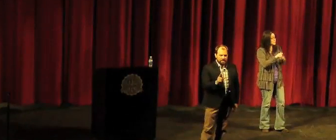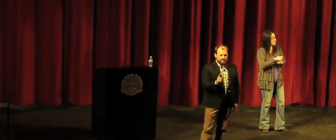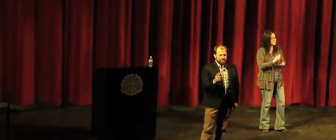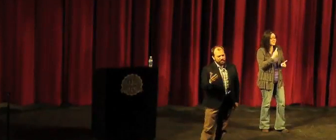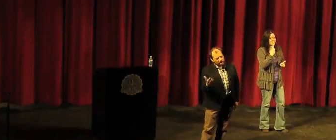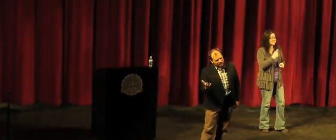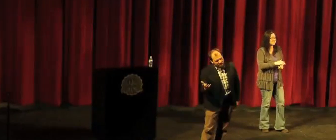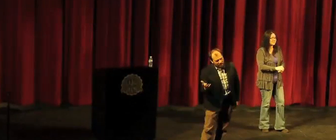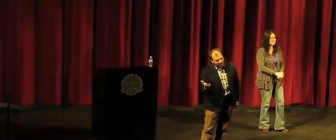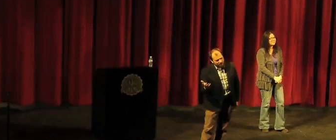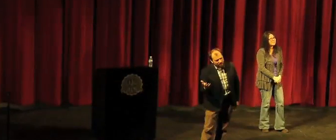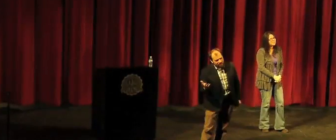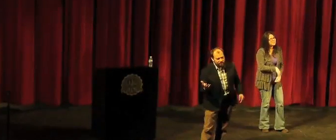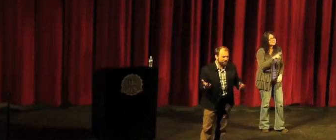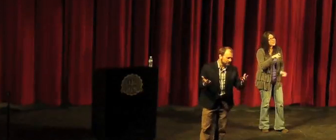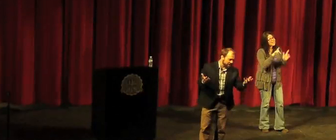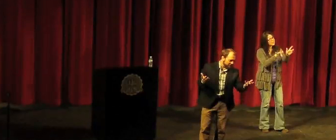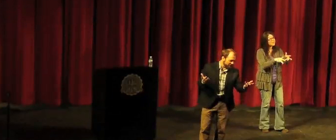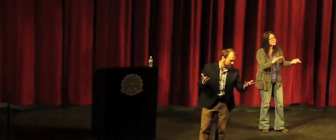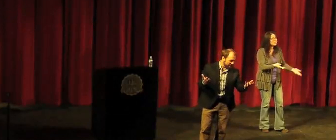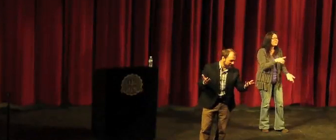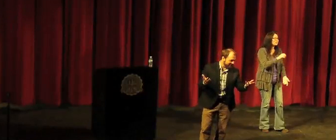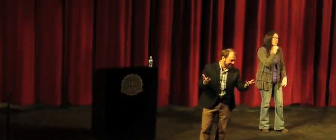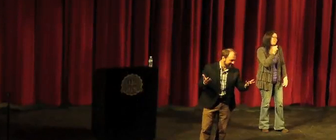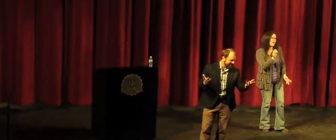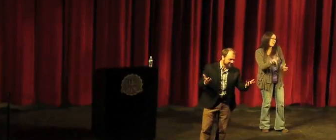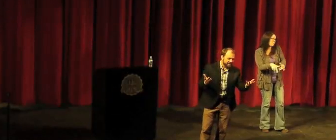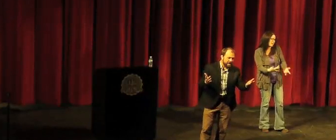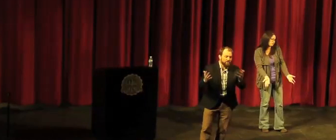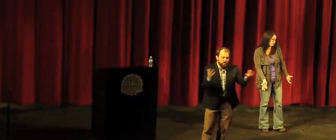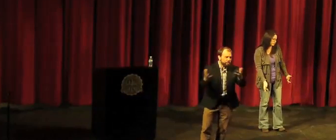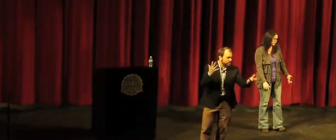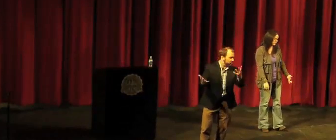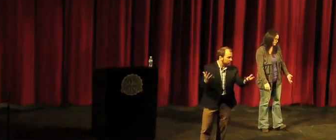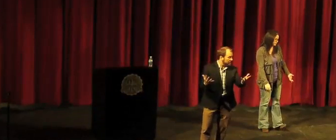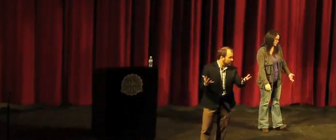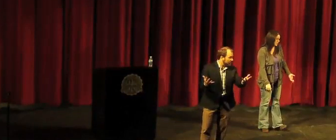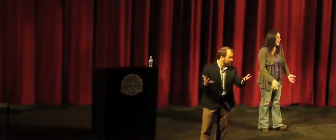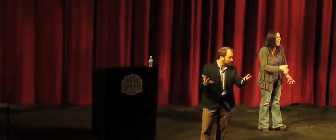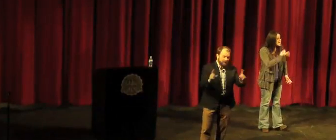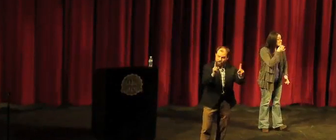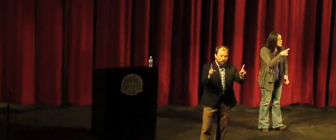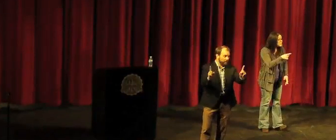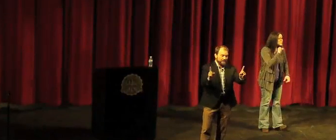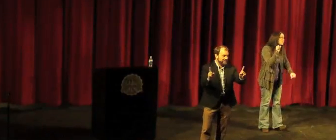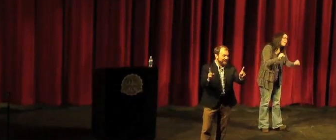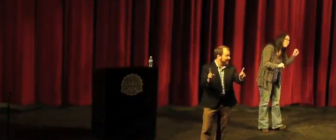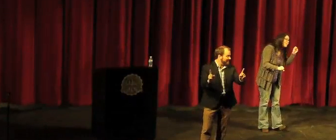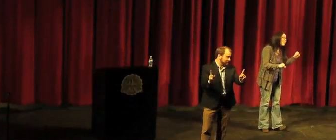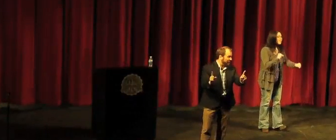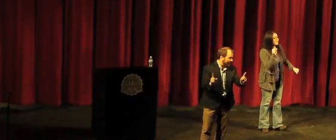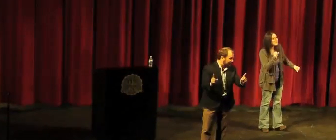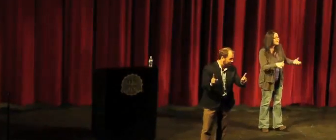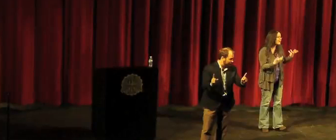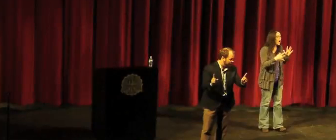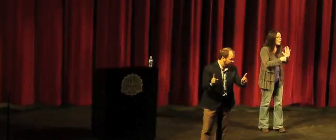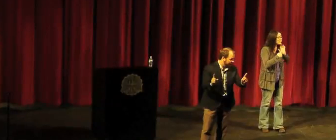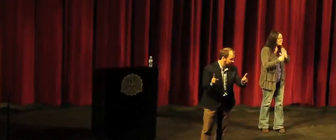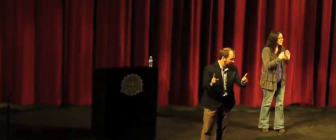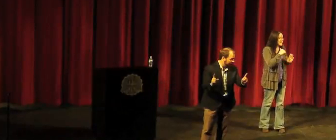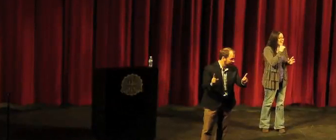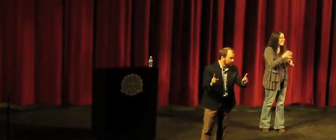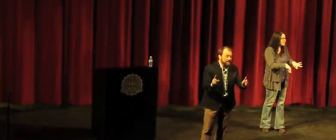say, should I be compassionate here or should I not be compassionate here? As soon as you're deliberating, that's already a sign that you lack the